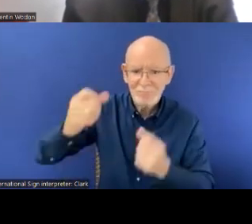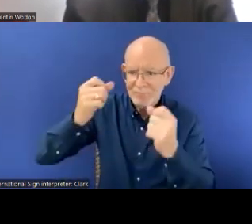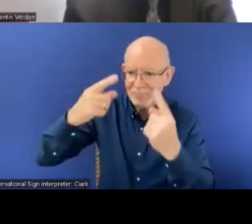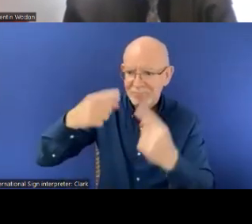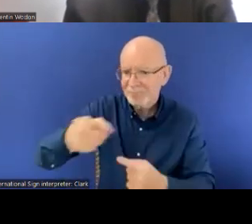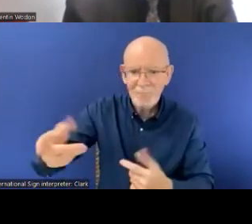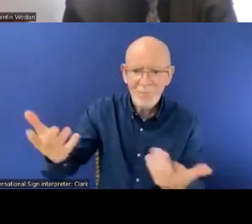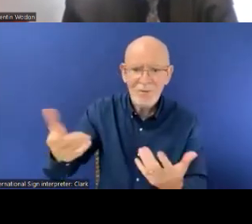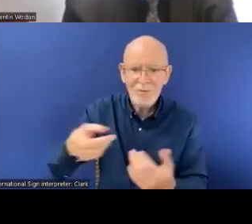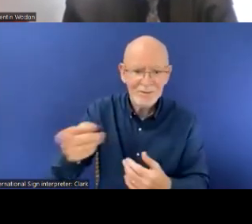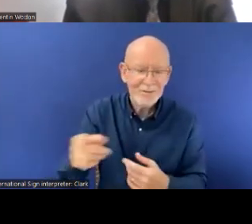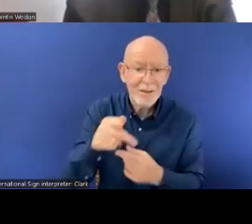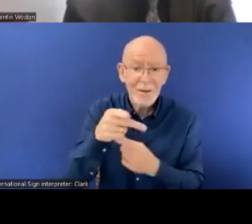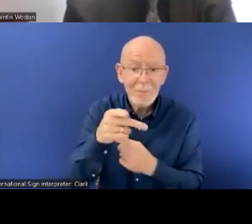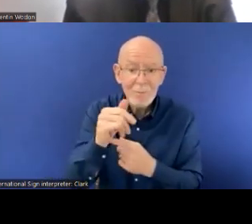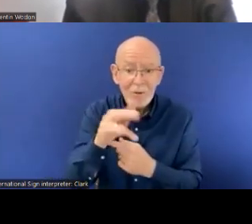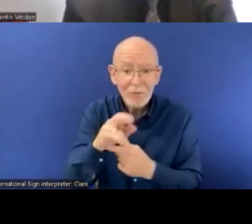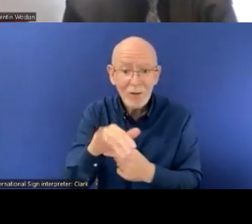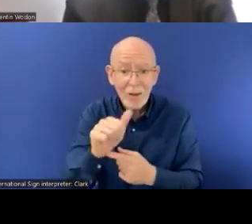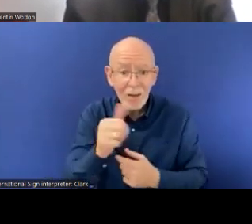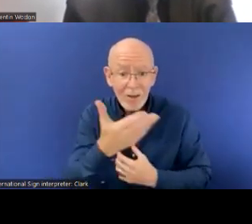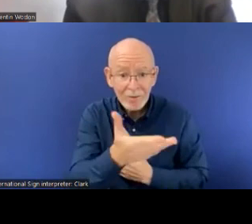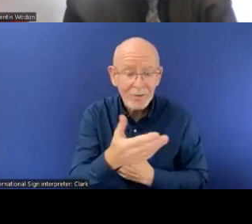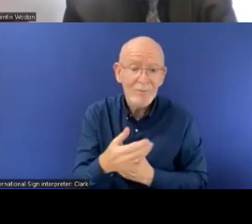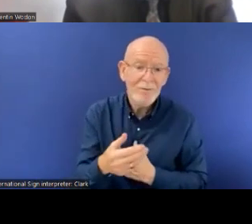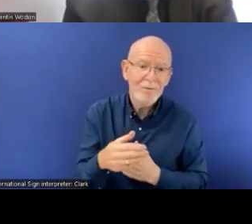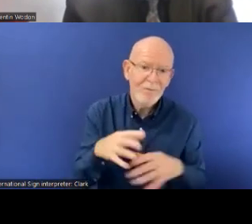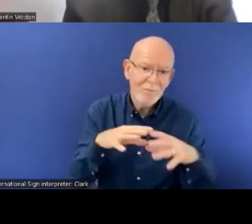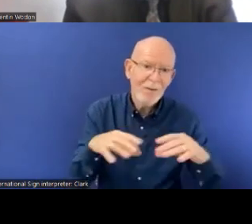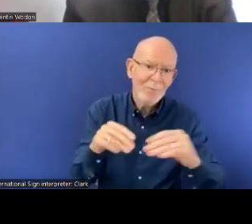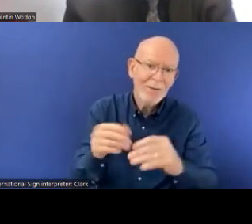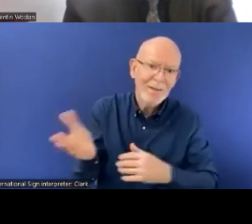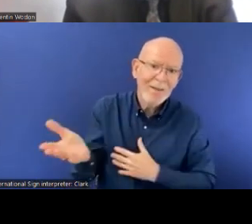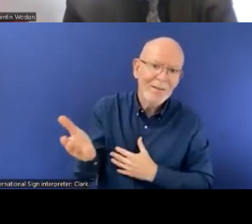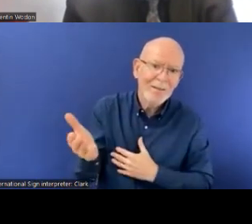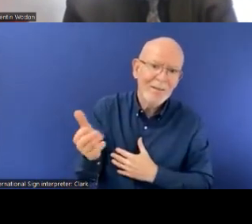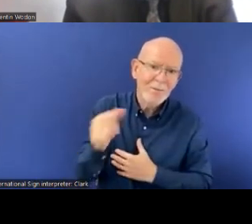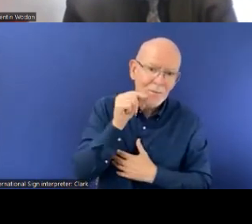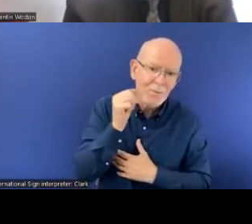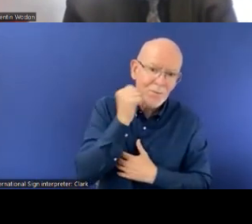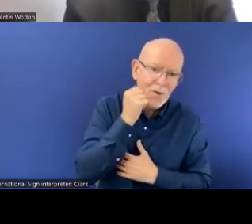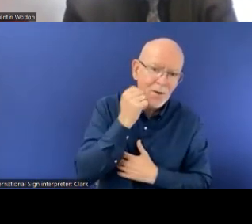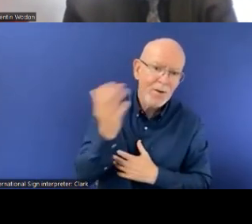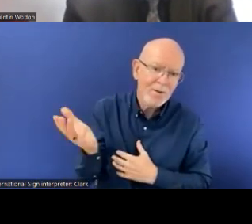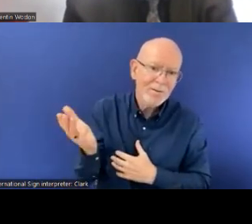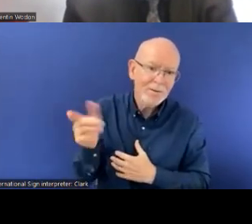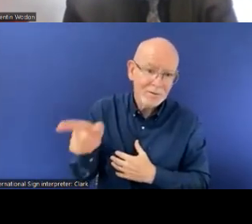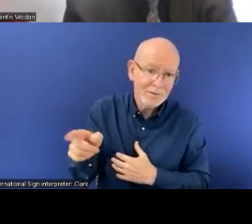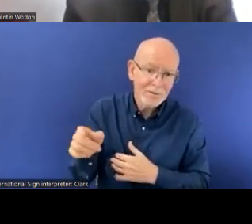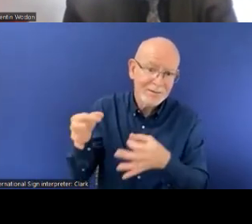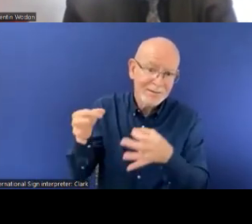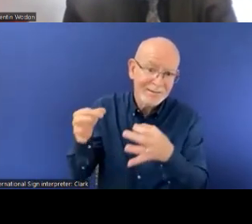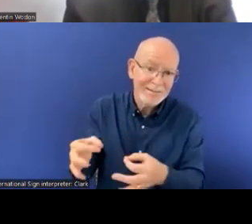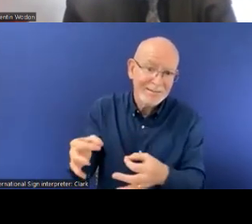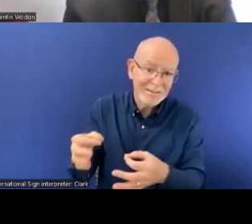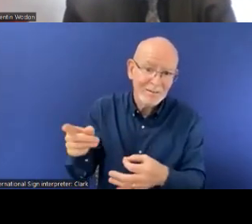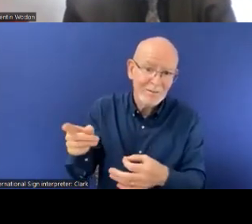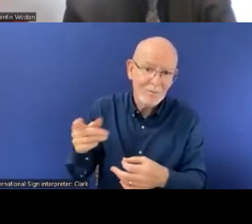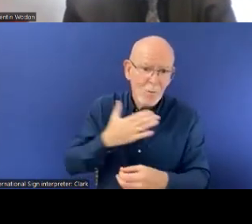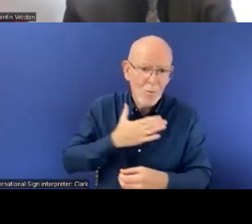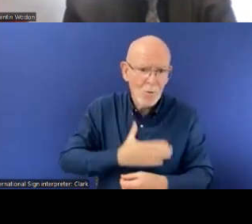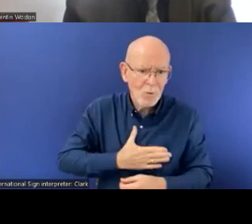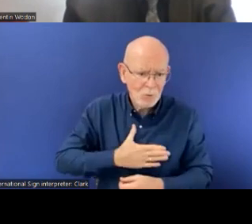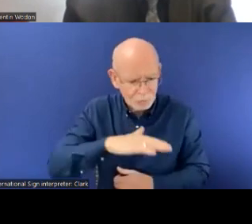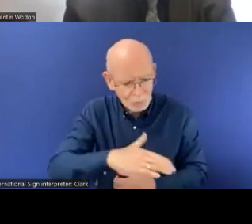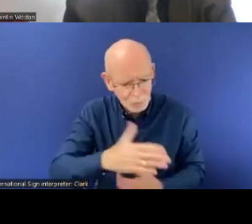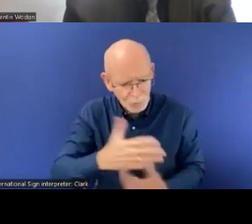Yeah, two thumbs up from Salome, and I know that will resonate. I'm sorry we don't have longer, but we will next time we meet. Let me say to Salome,